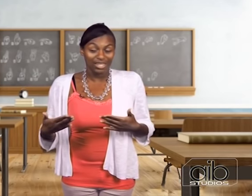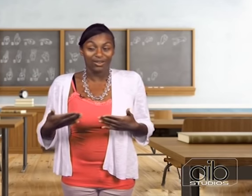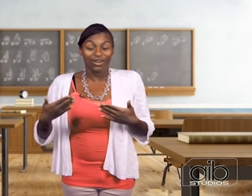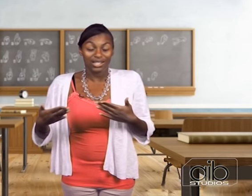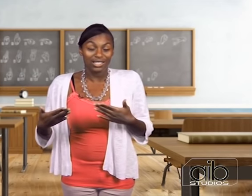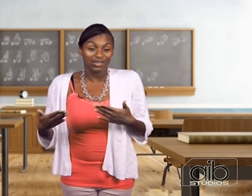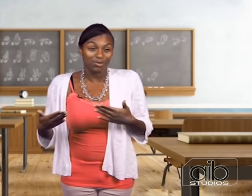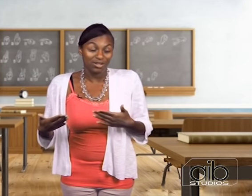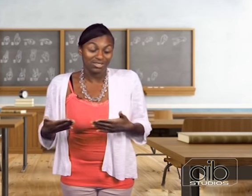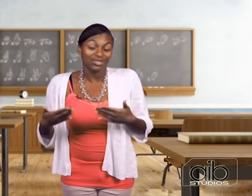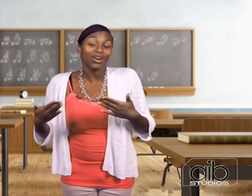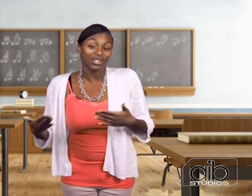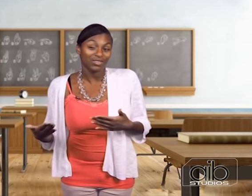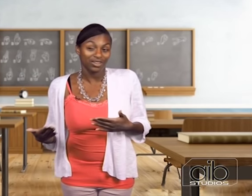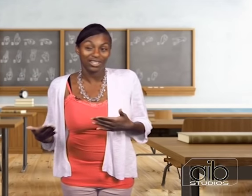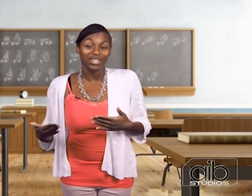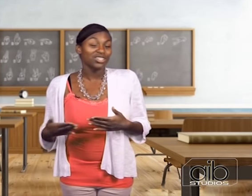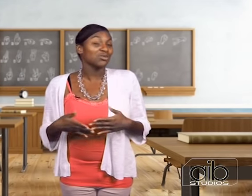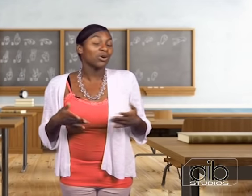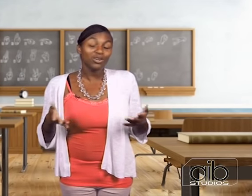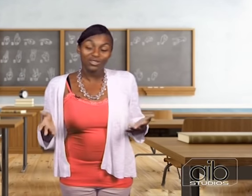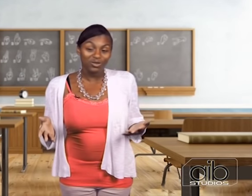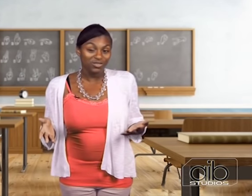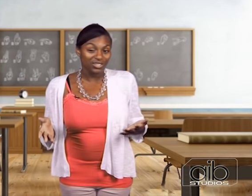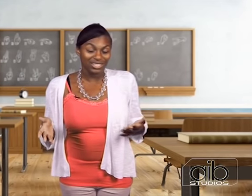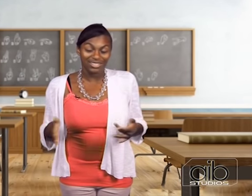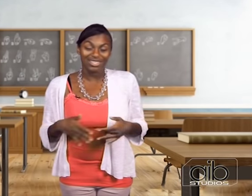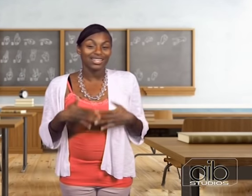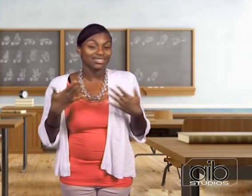a hard of hearing person hard of hearing. You won't hurt their feelings, and it's